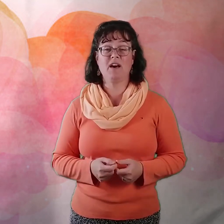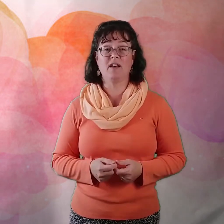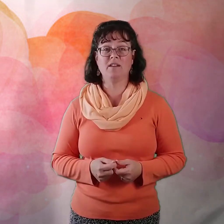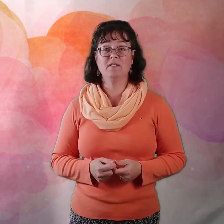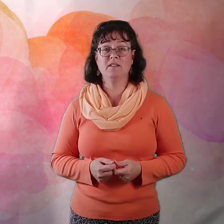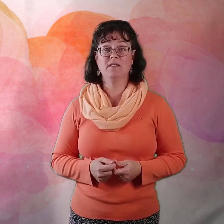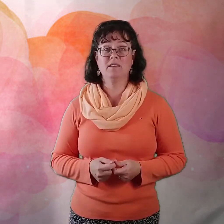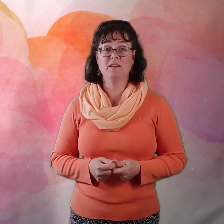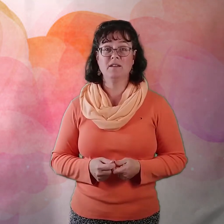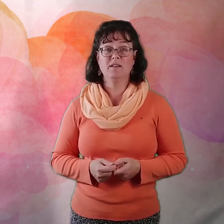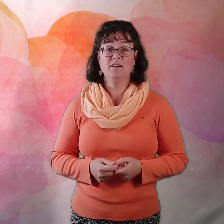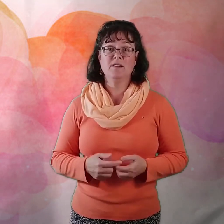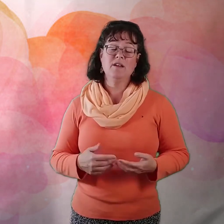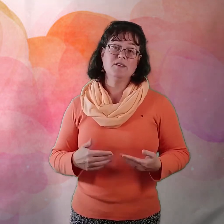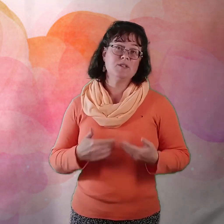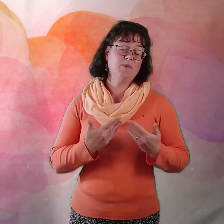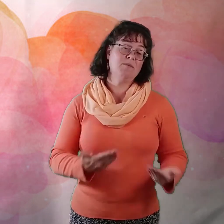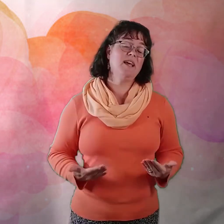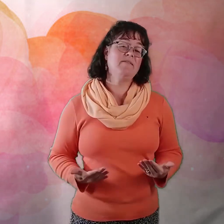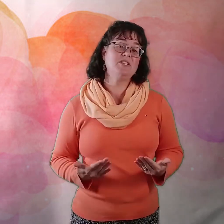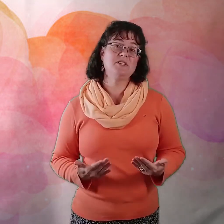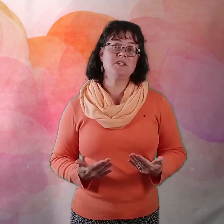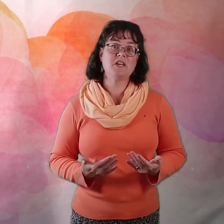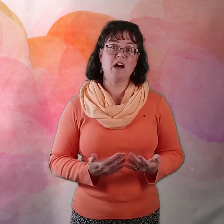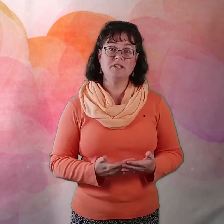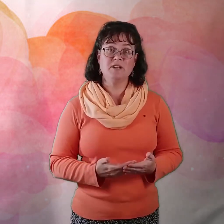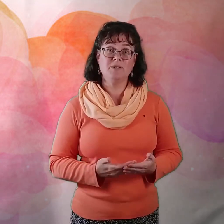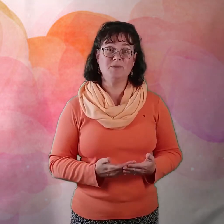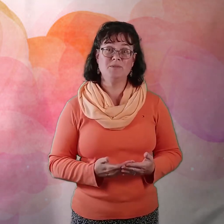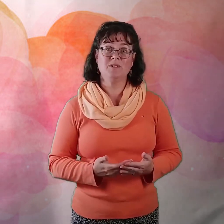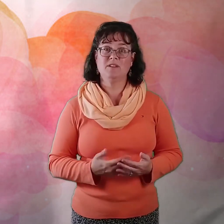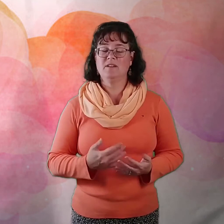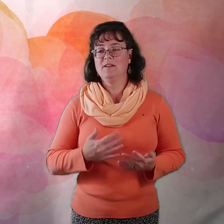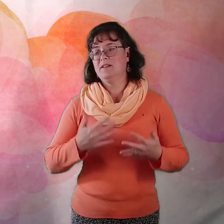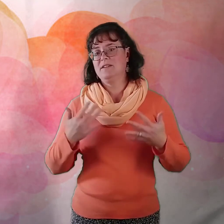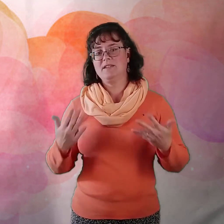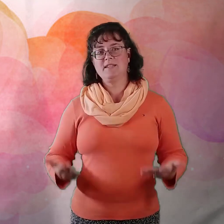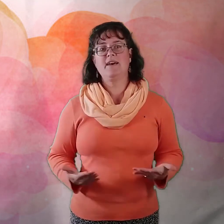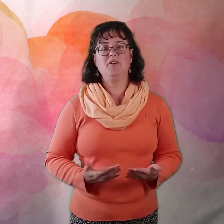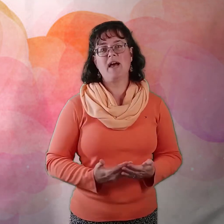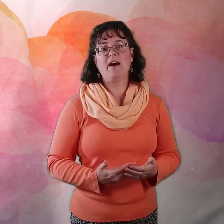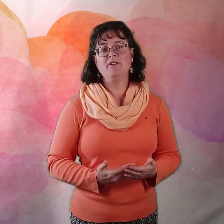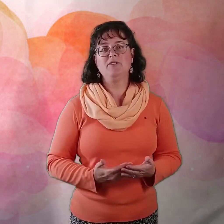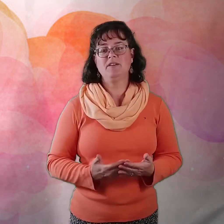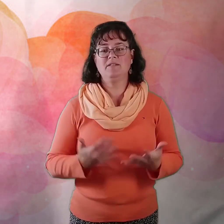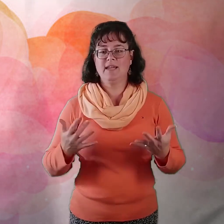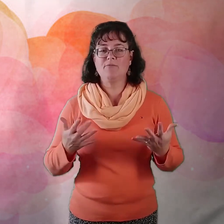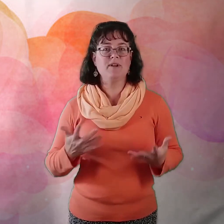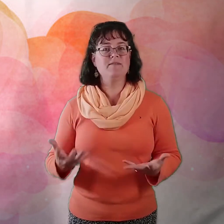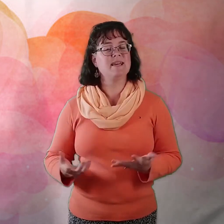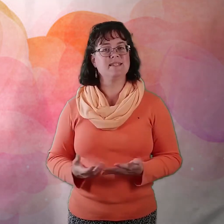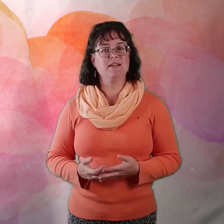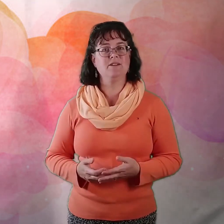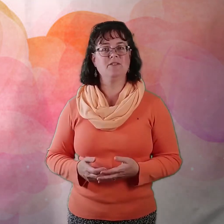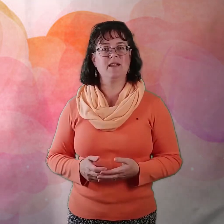God. So we want to have a chance to talk to you, to tell you how you can get rid of that sin in your